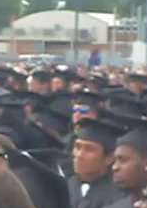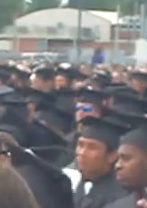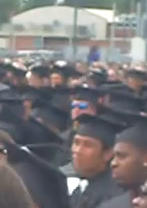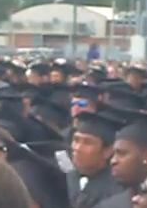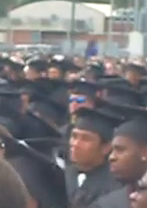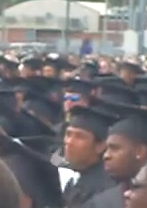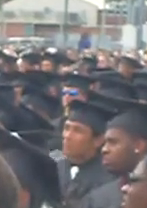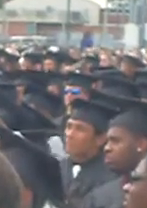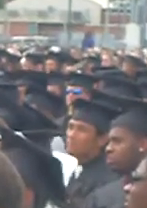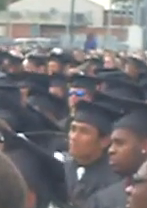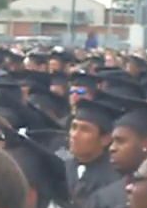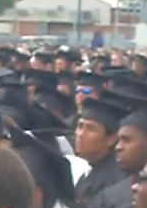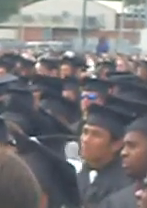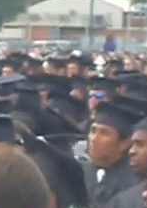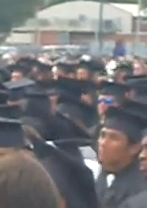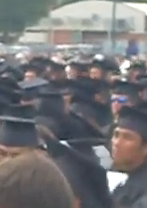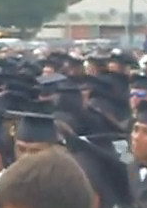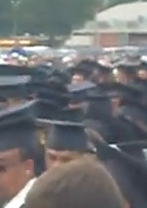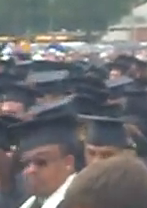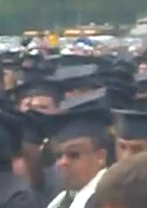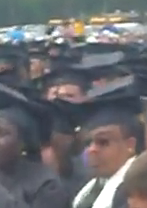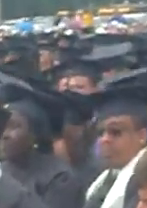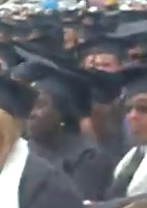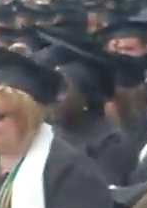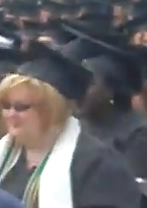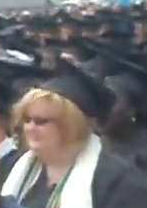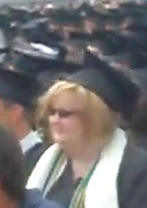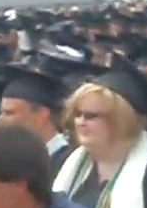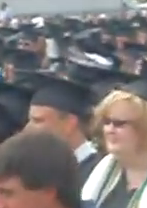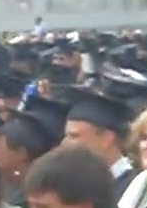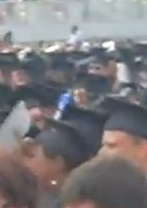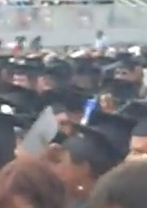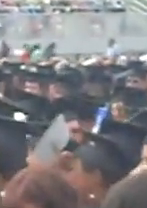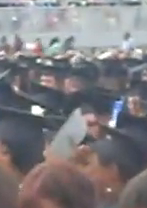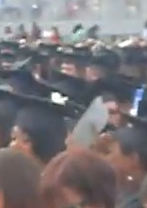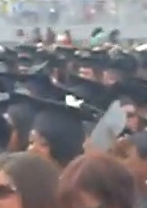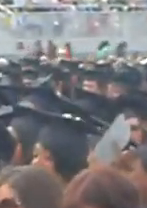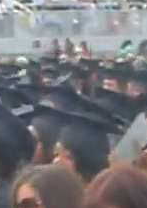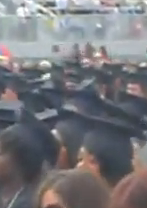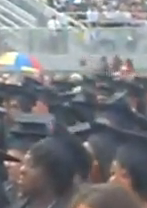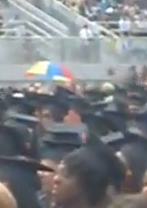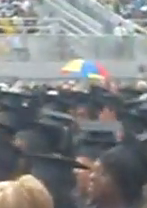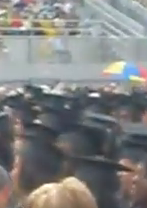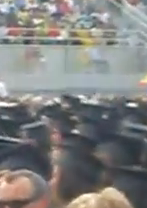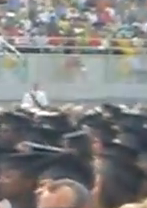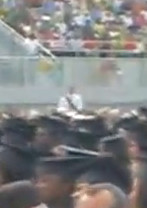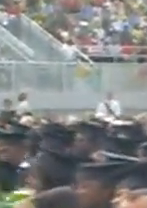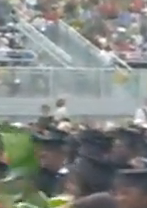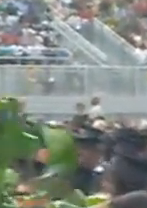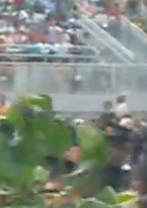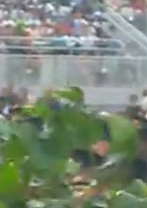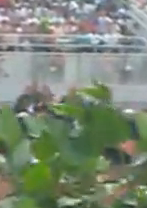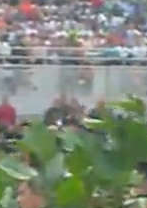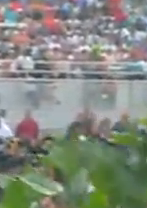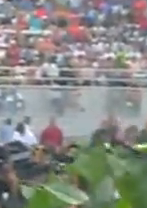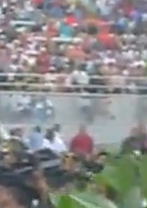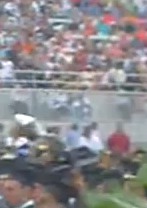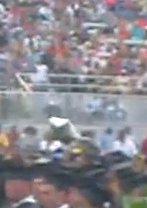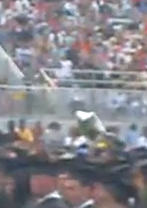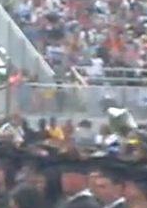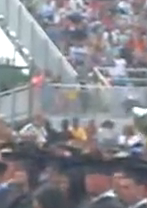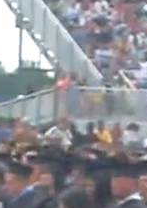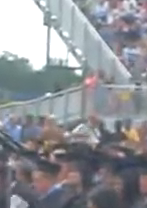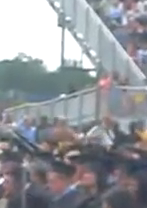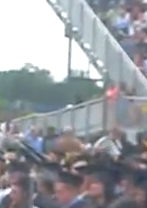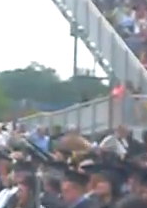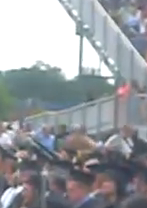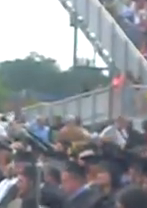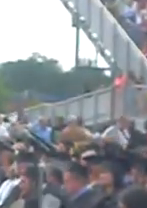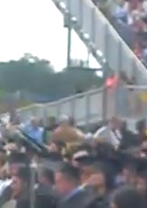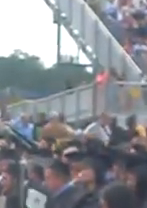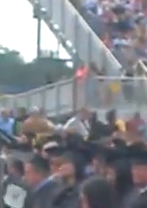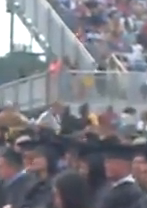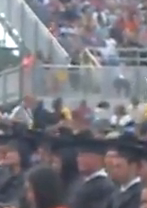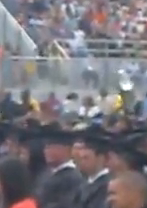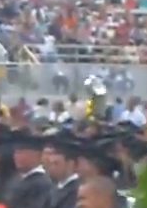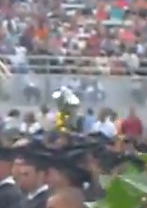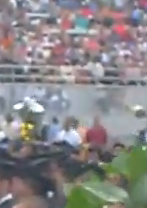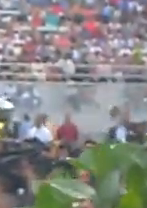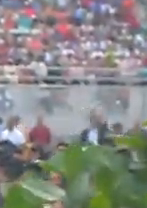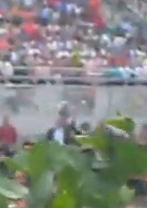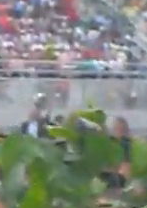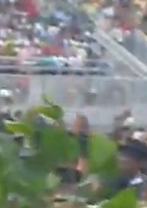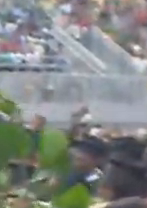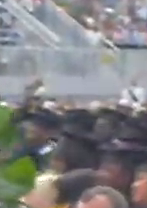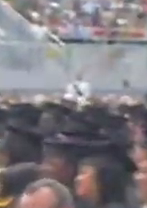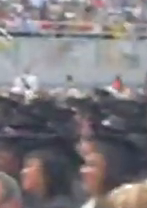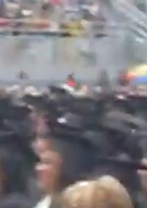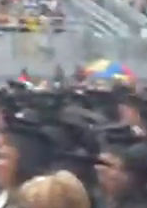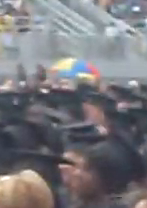doors, pass your old classroom buildings, and wave goodbye to your professors and friends. They say that college is the best years of your life. I say